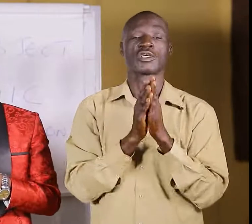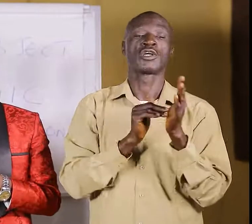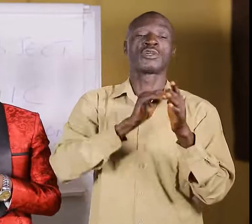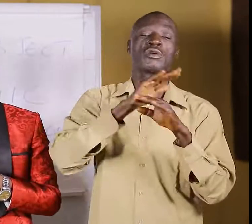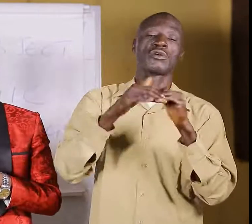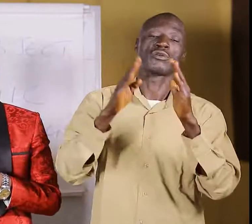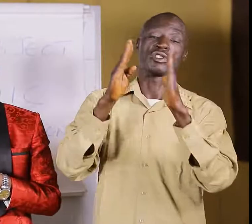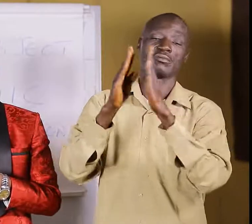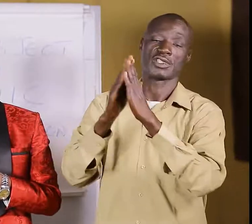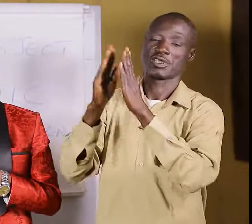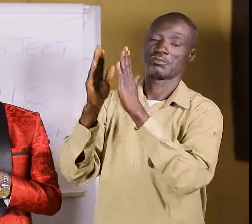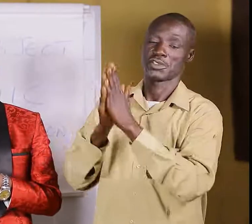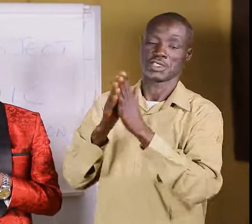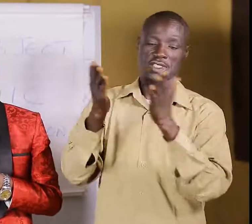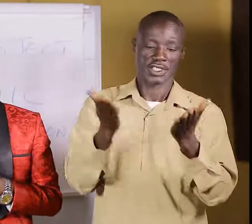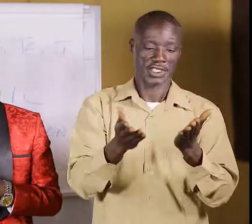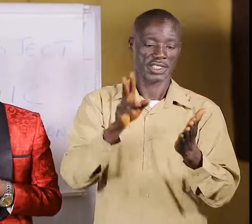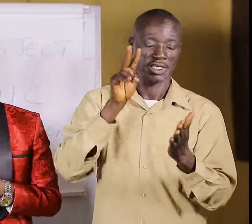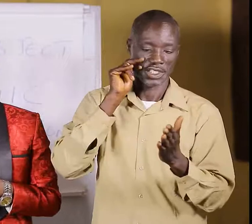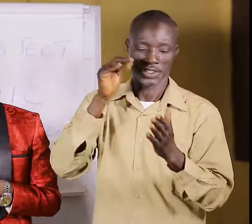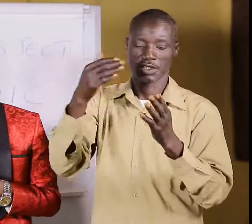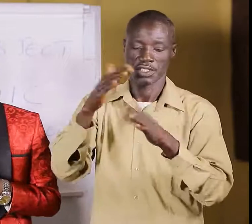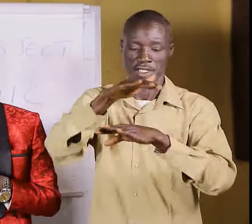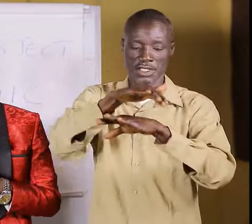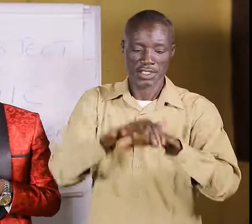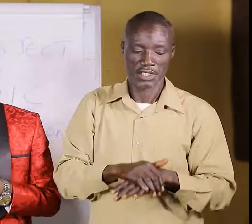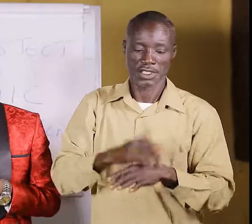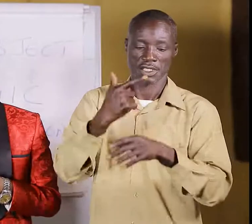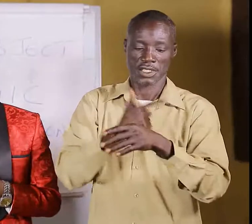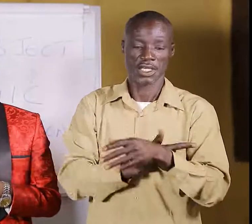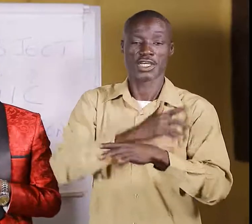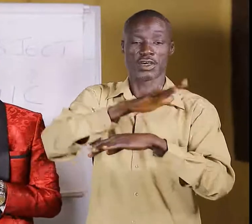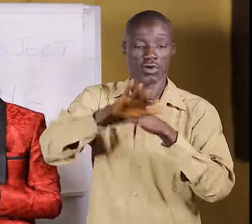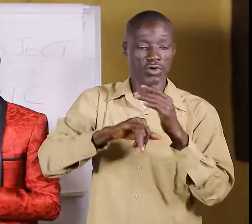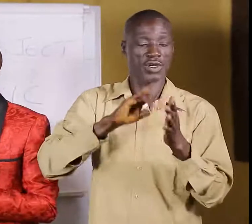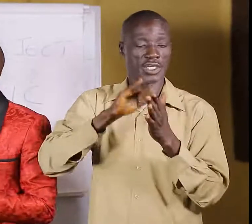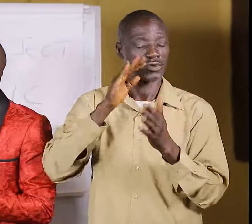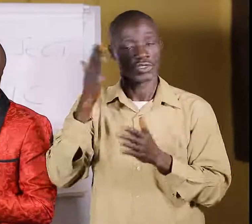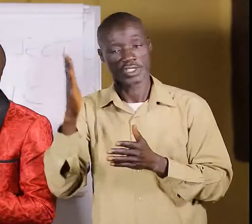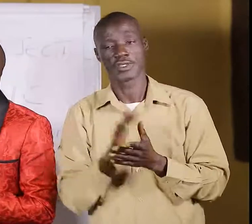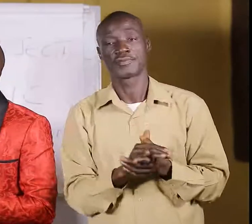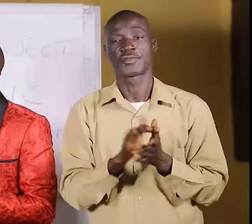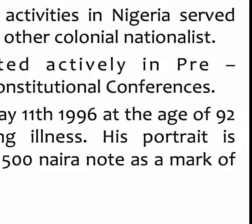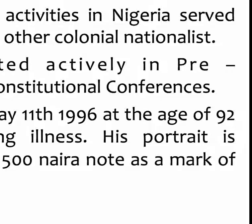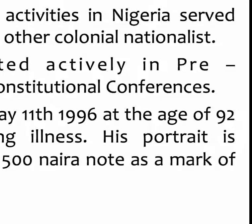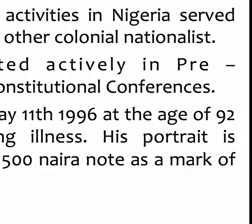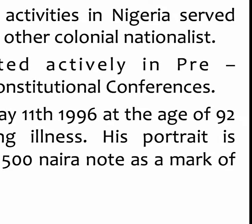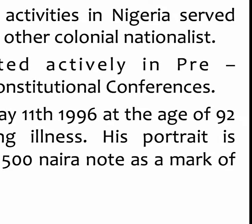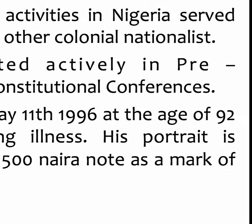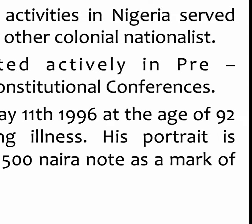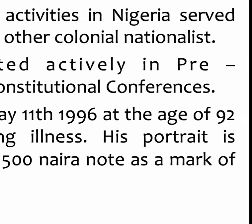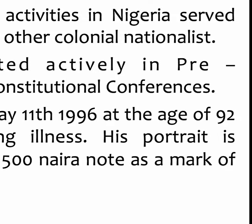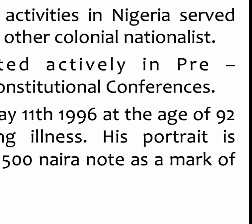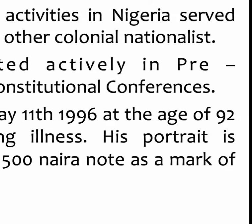the conferences that finally led to Nigeria's independence on the 1st of October 1960. He